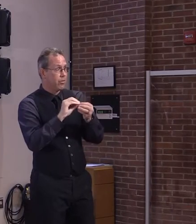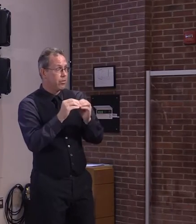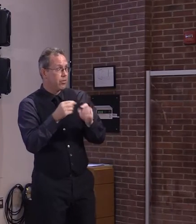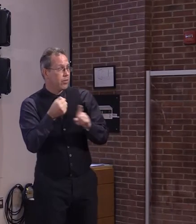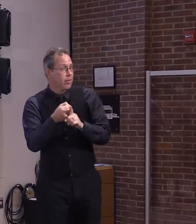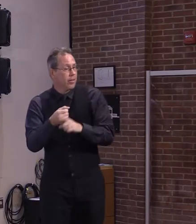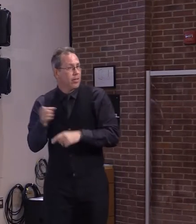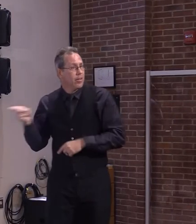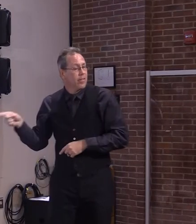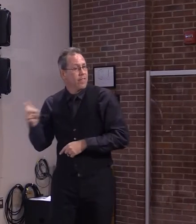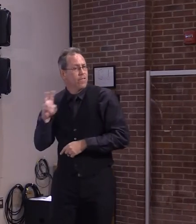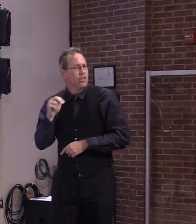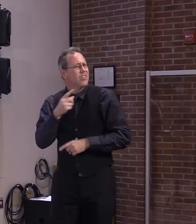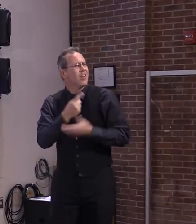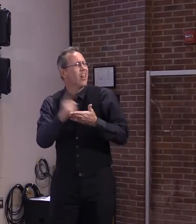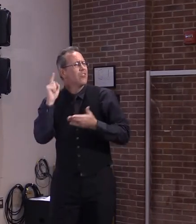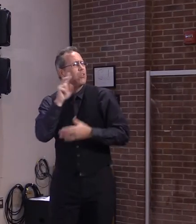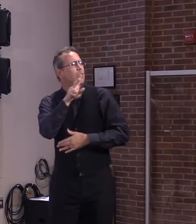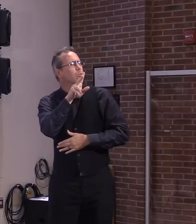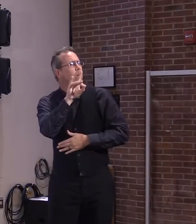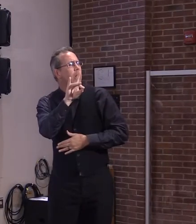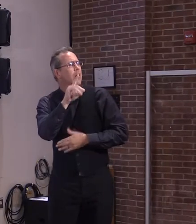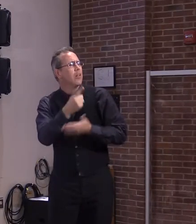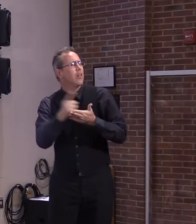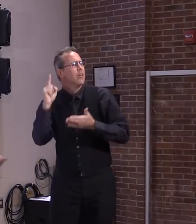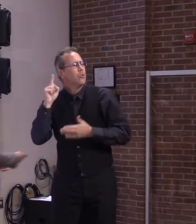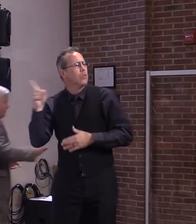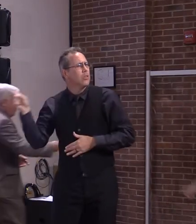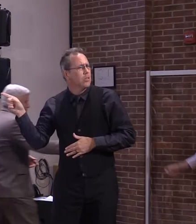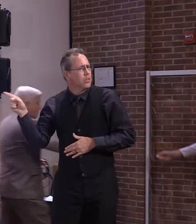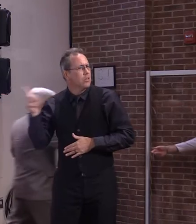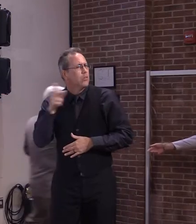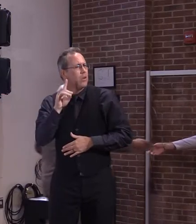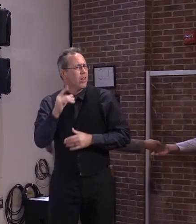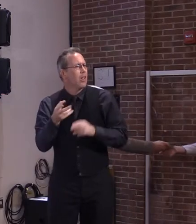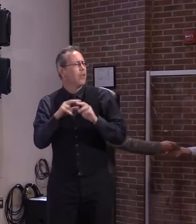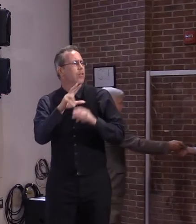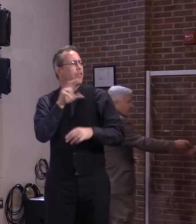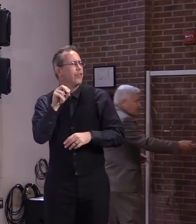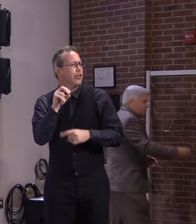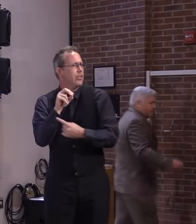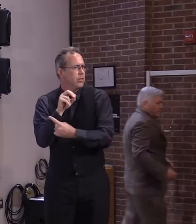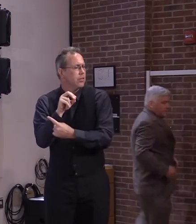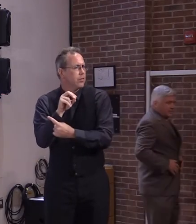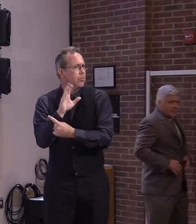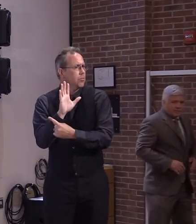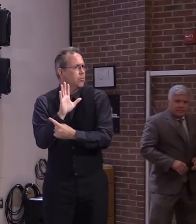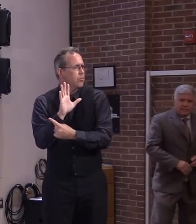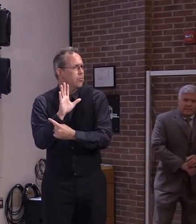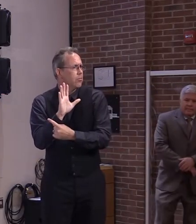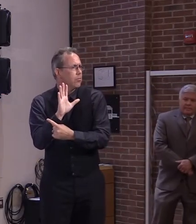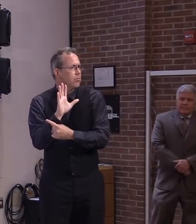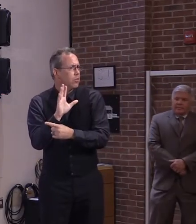So a week ago when we presented our table, there were 28 cases. And now there's 30.